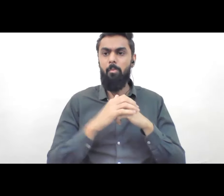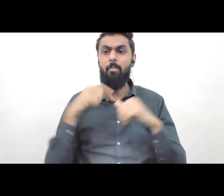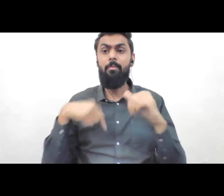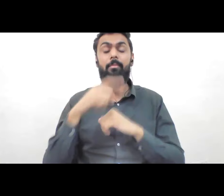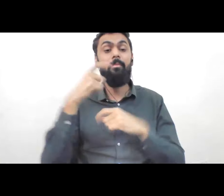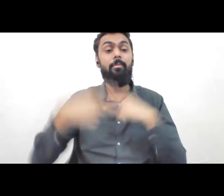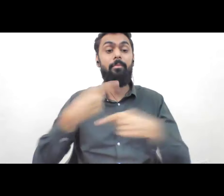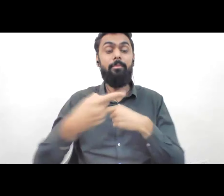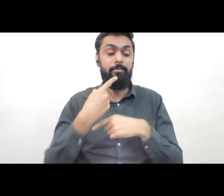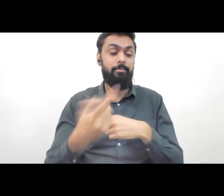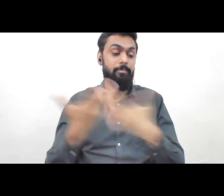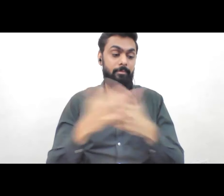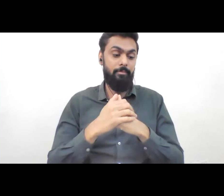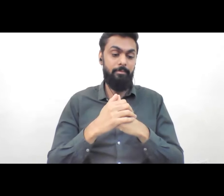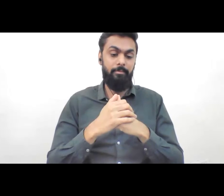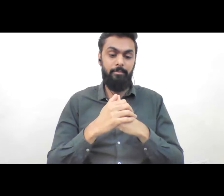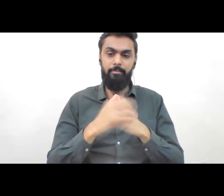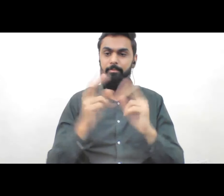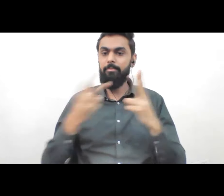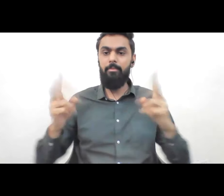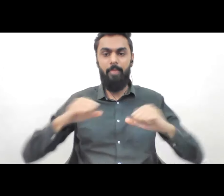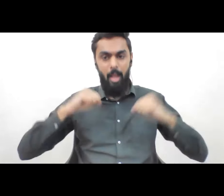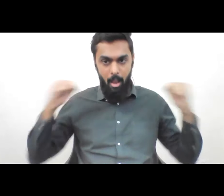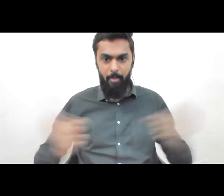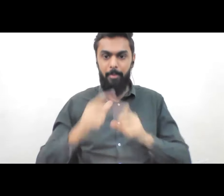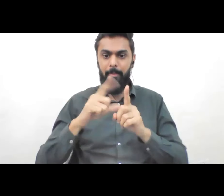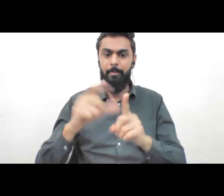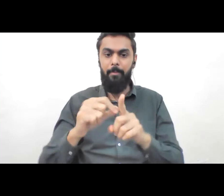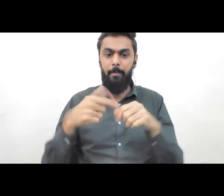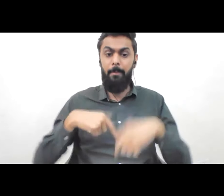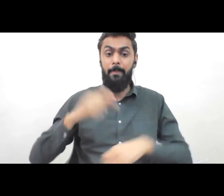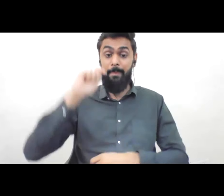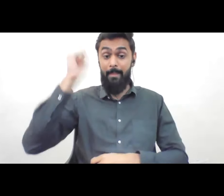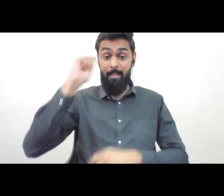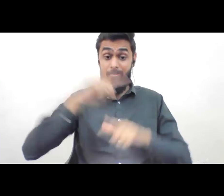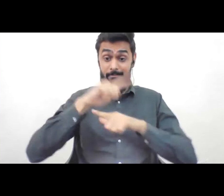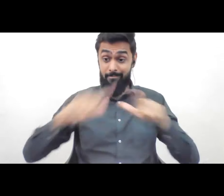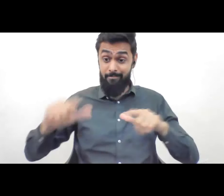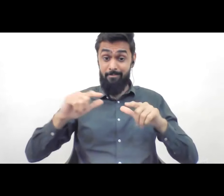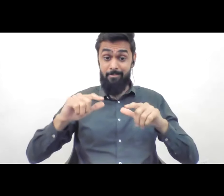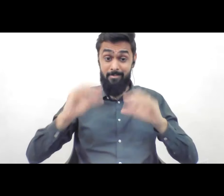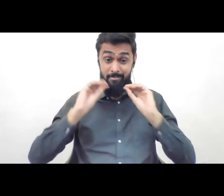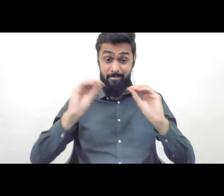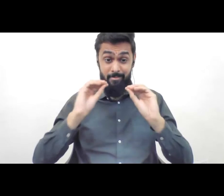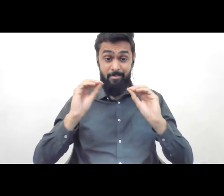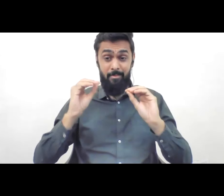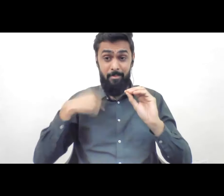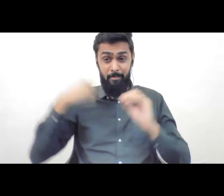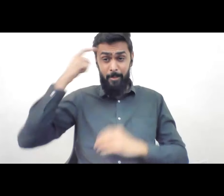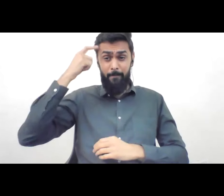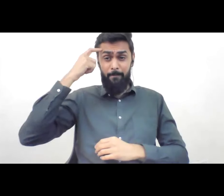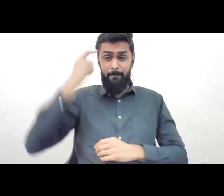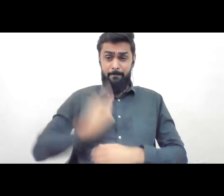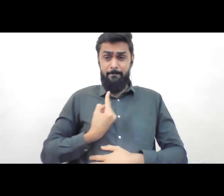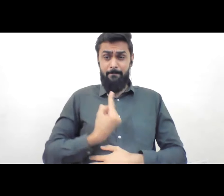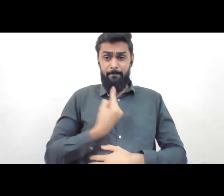about doing all these activities, but as an English language teacher, do I need to do it in isolation, or